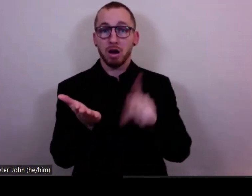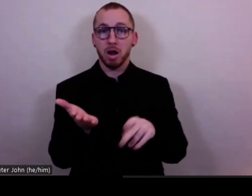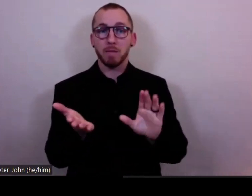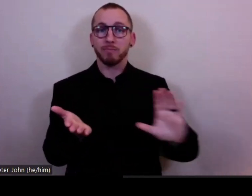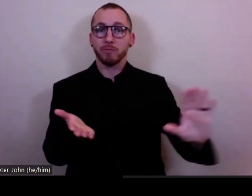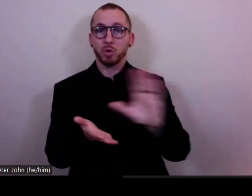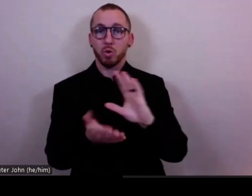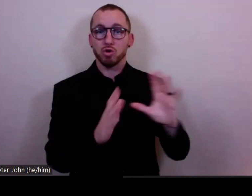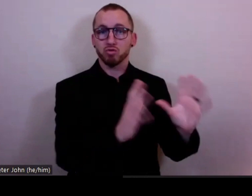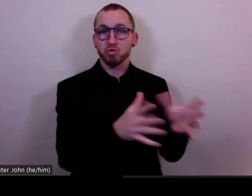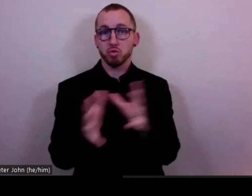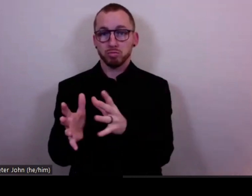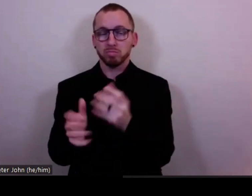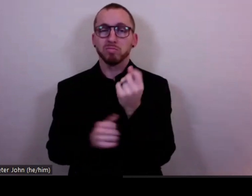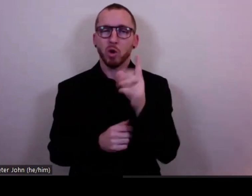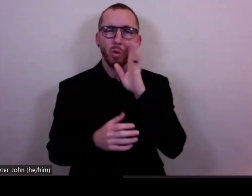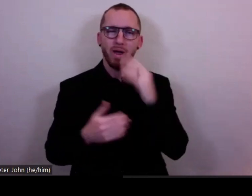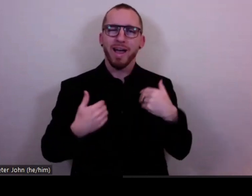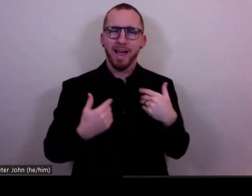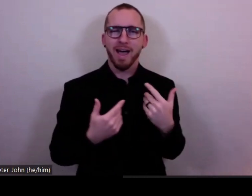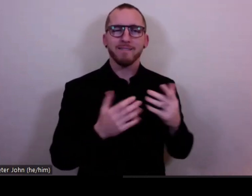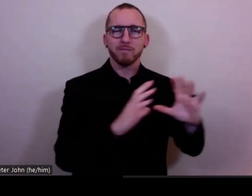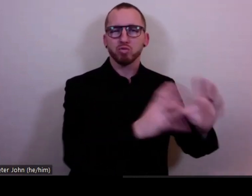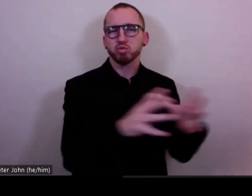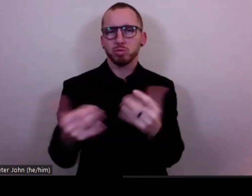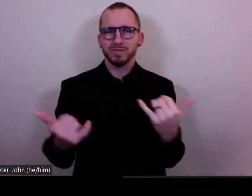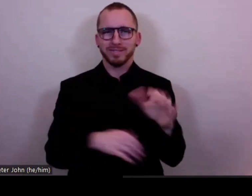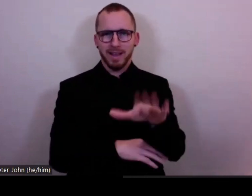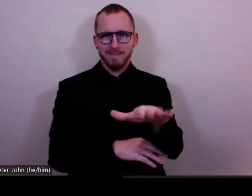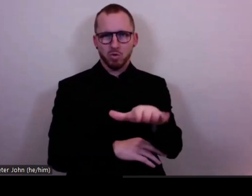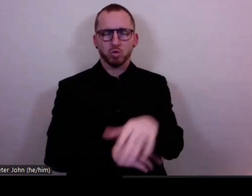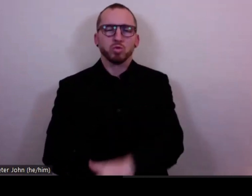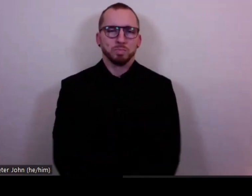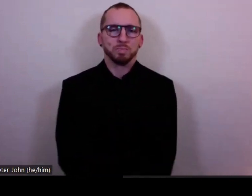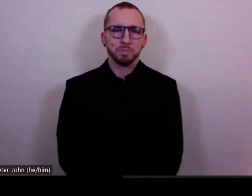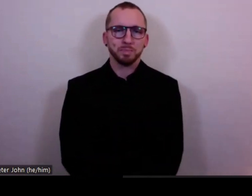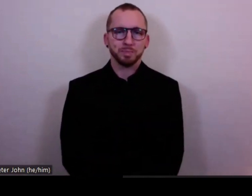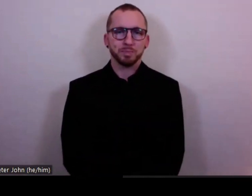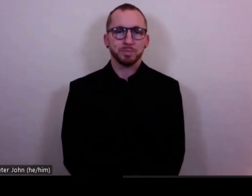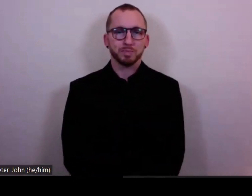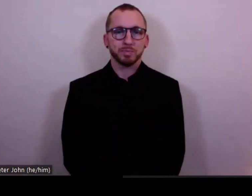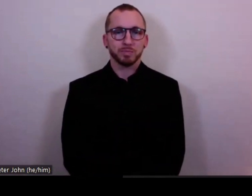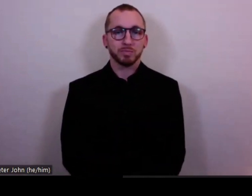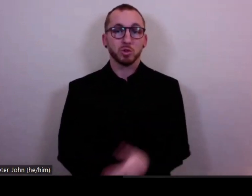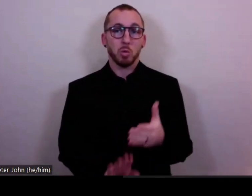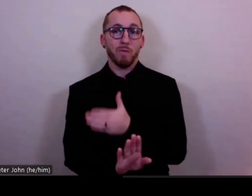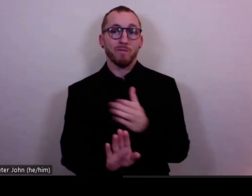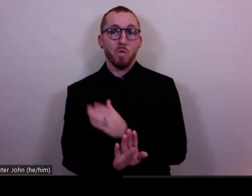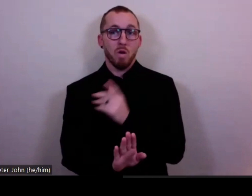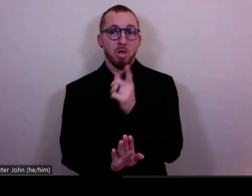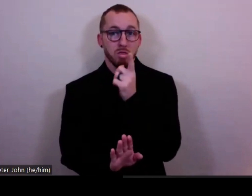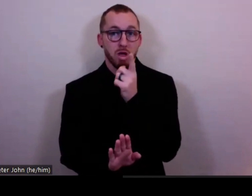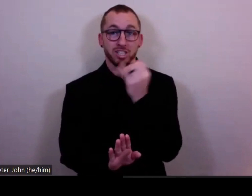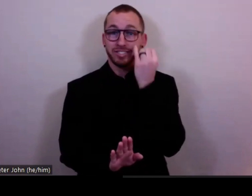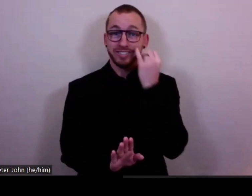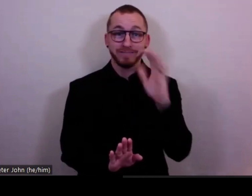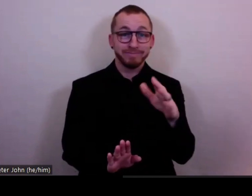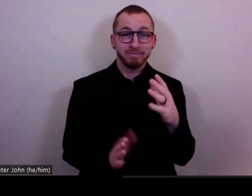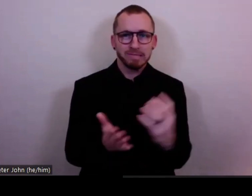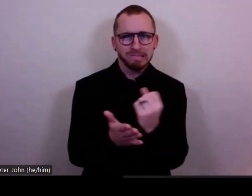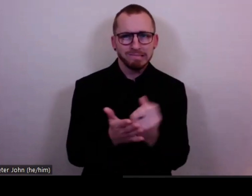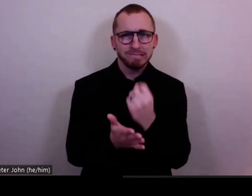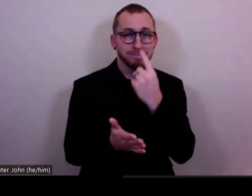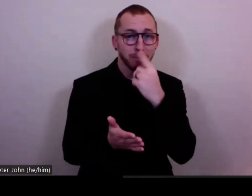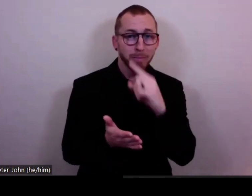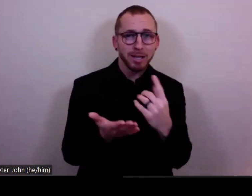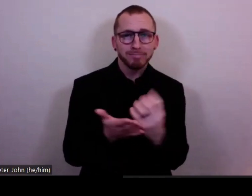have breakout groups this afternoon. So make sure at the lunch, right by the lunch break, if you wouldn't mind signing up